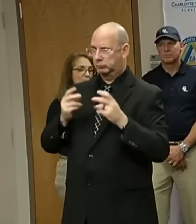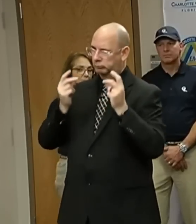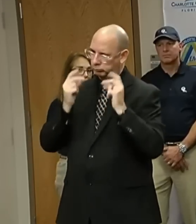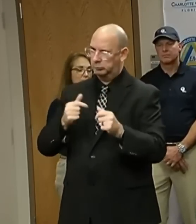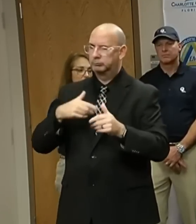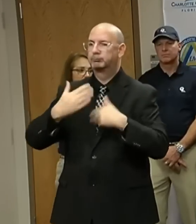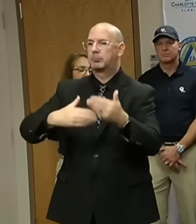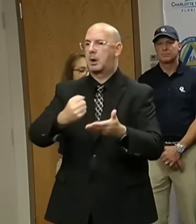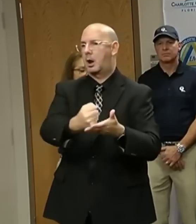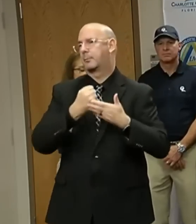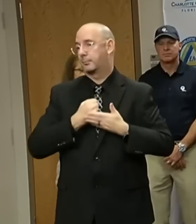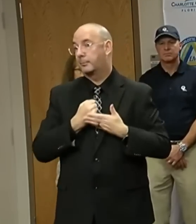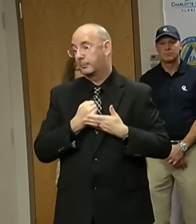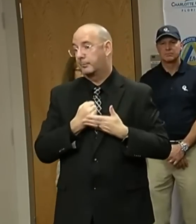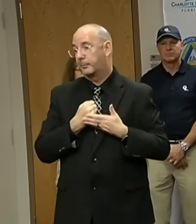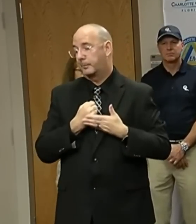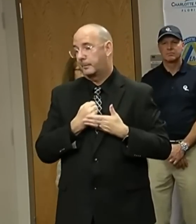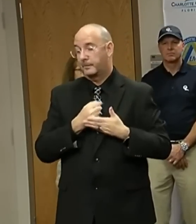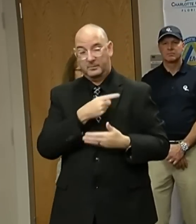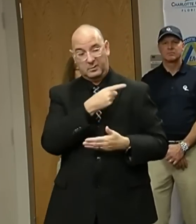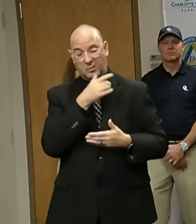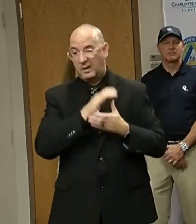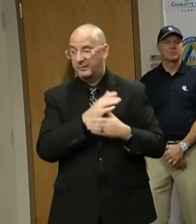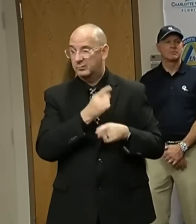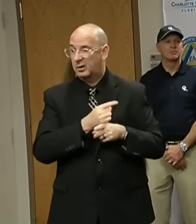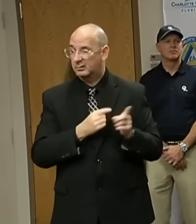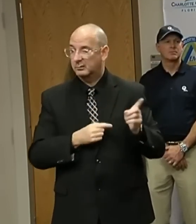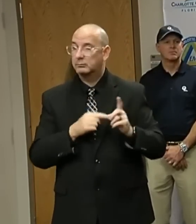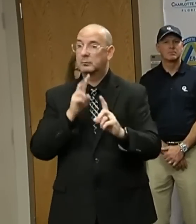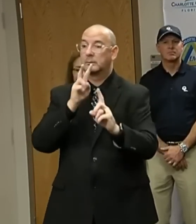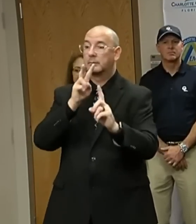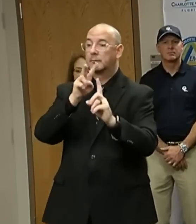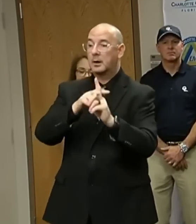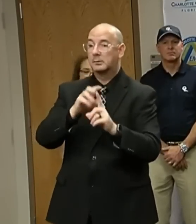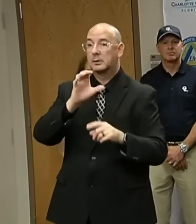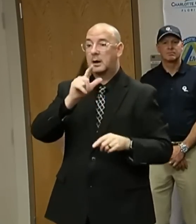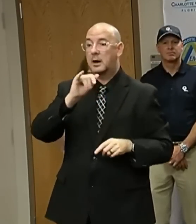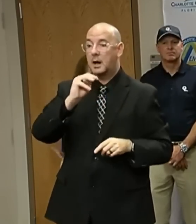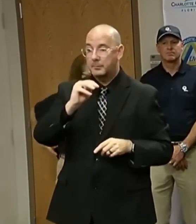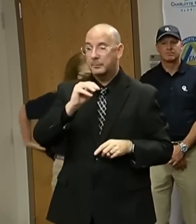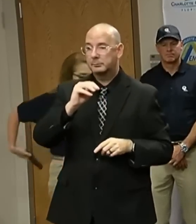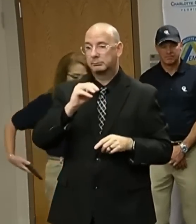make these claims, and let's get these things processed as quickly as possible. All right, thanks everybody, appreciate it.